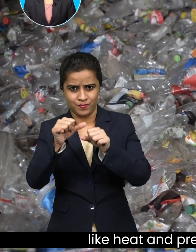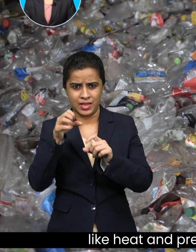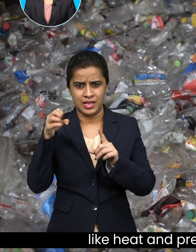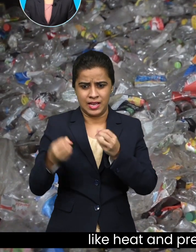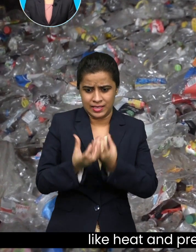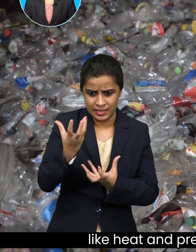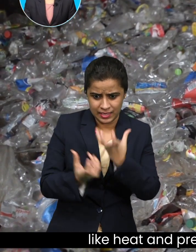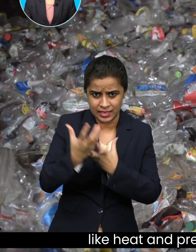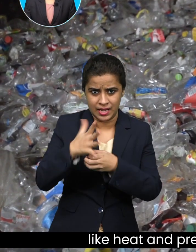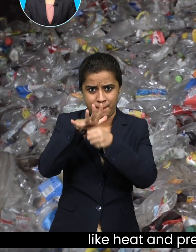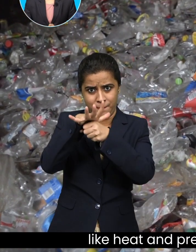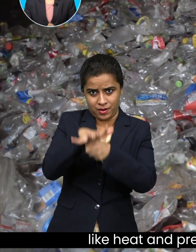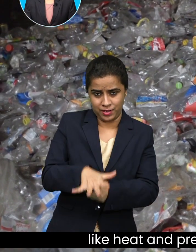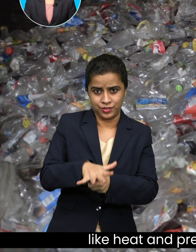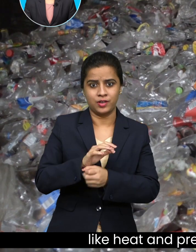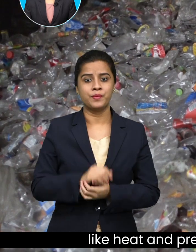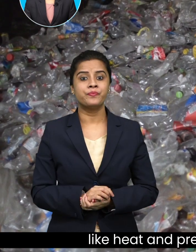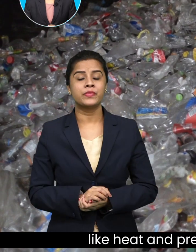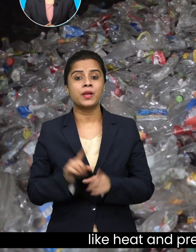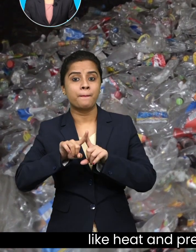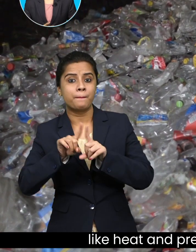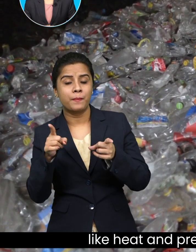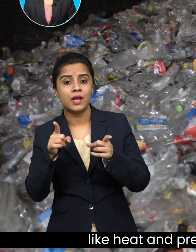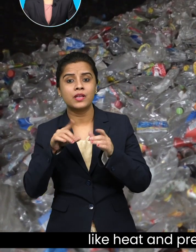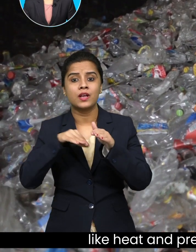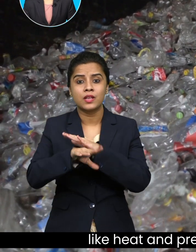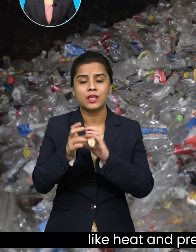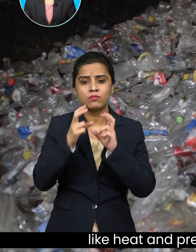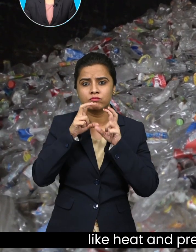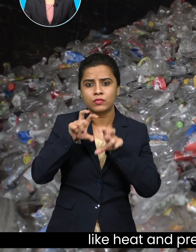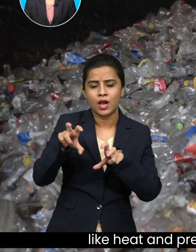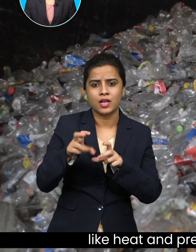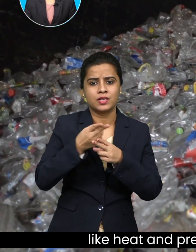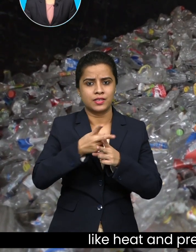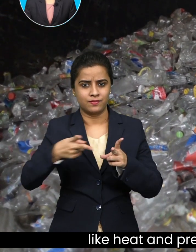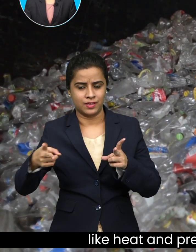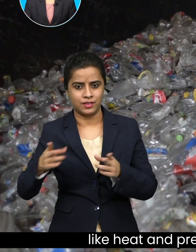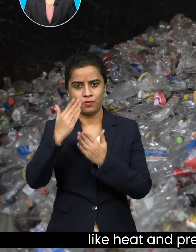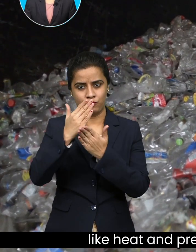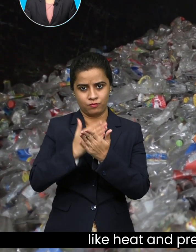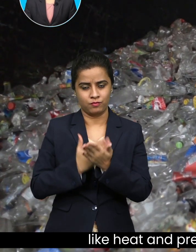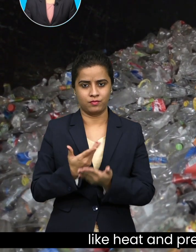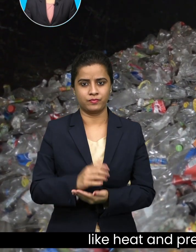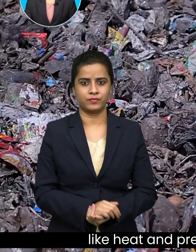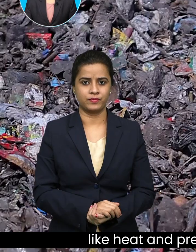pressure, but under ambient conditions.